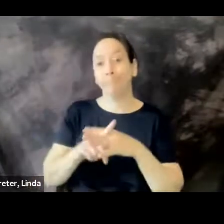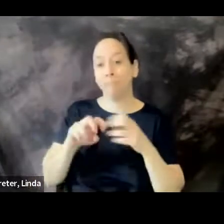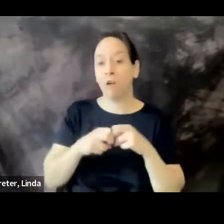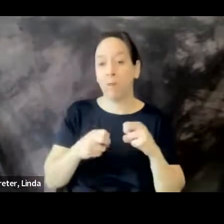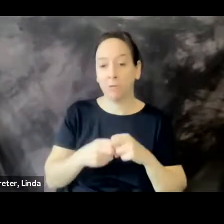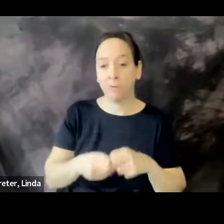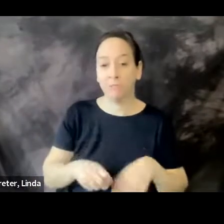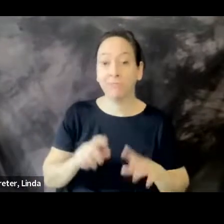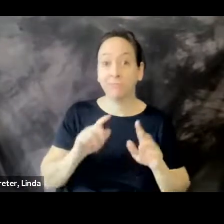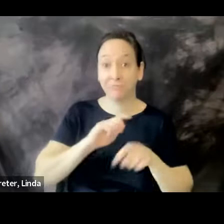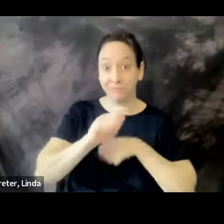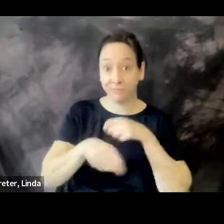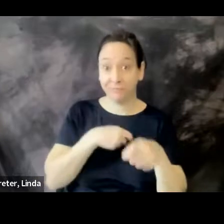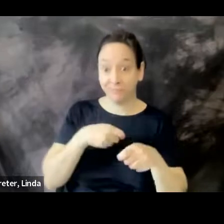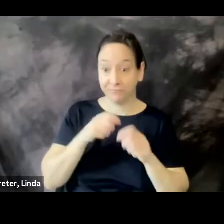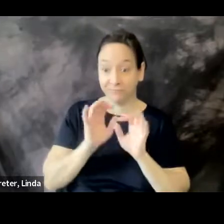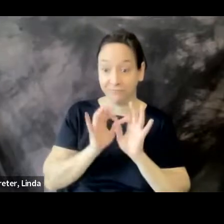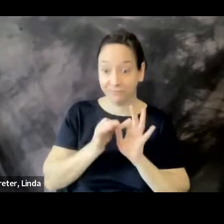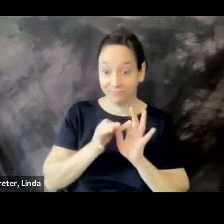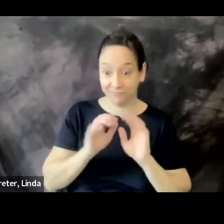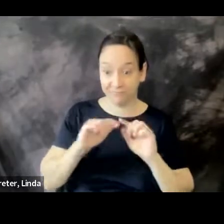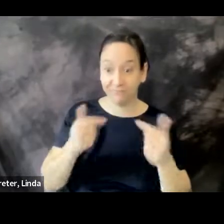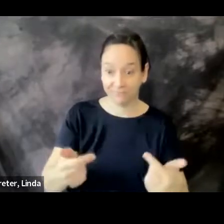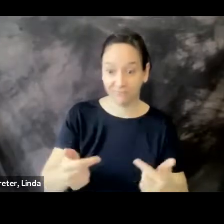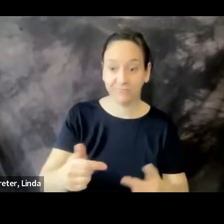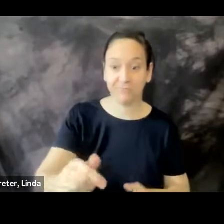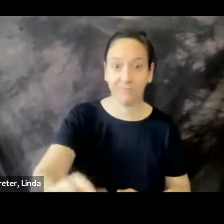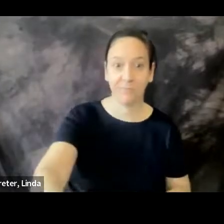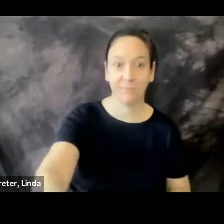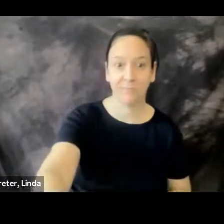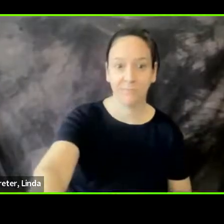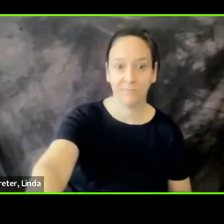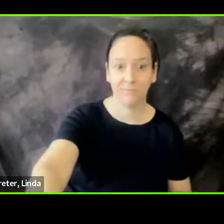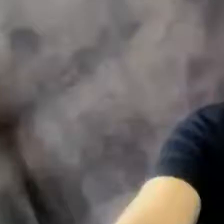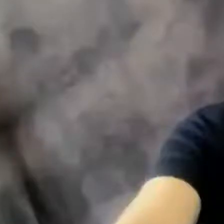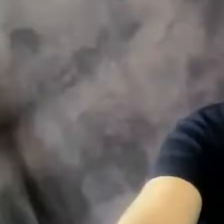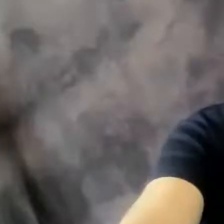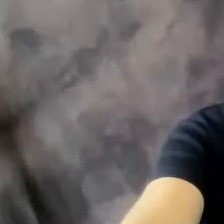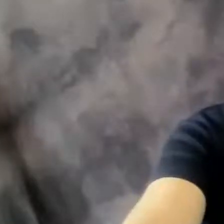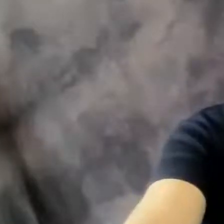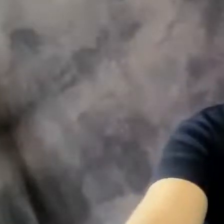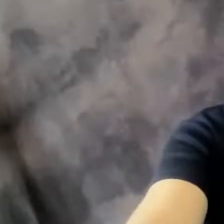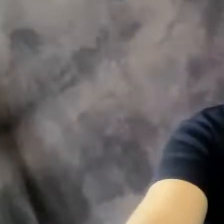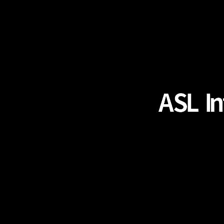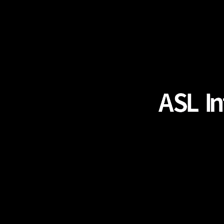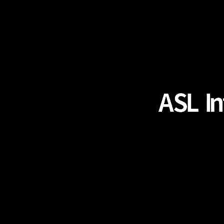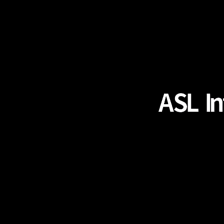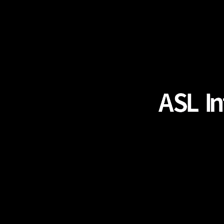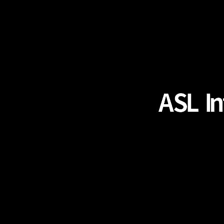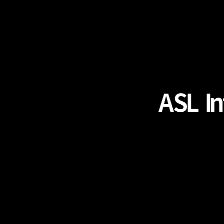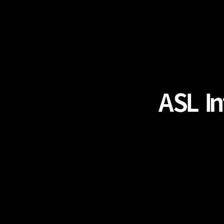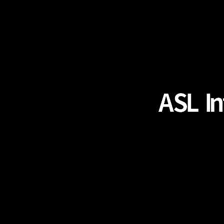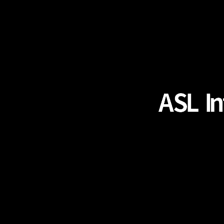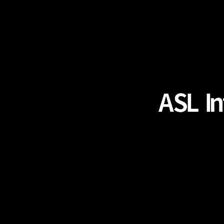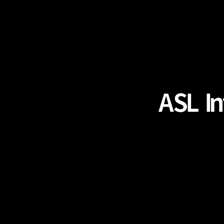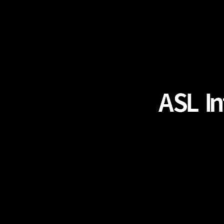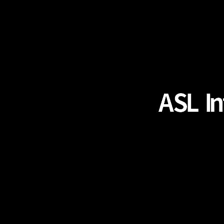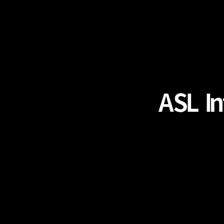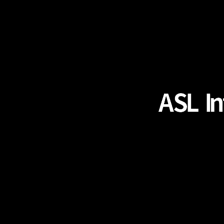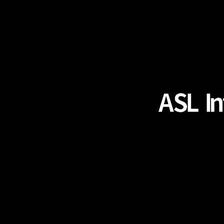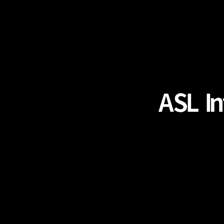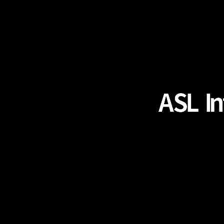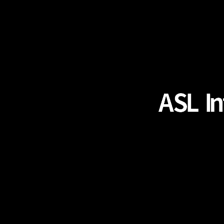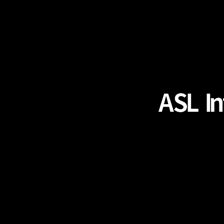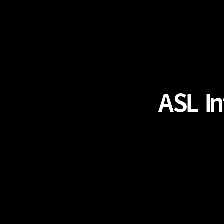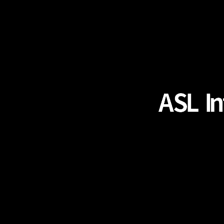Thank you. On the topic of services, more explicitly, I want to hone in and talk about treatments